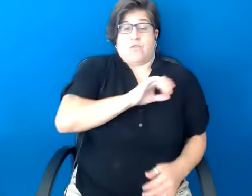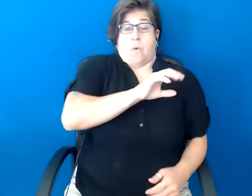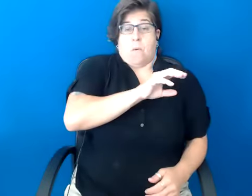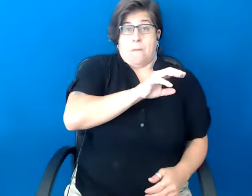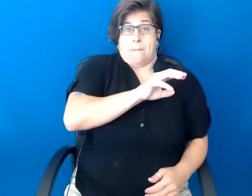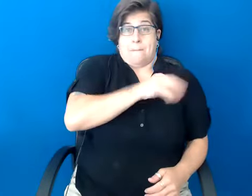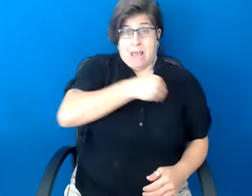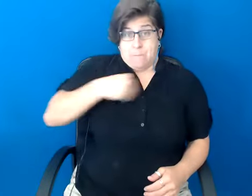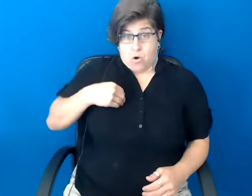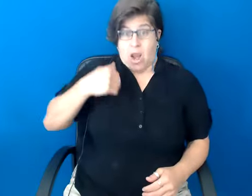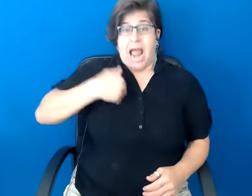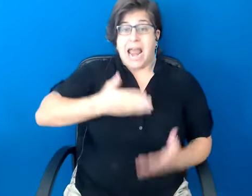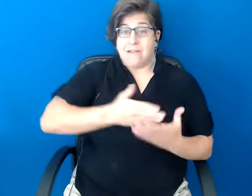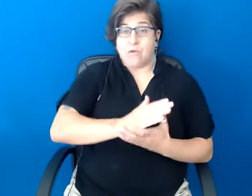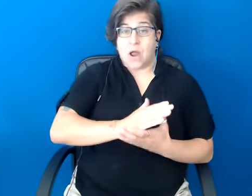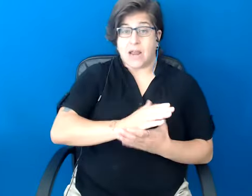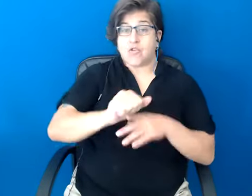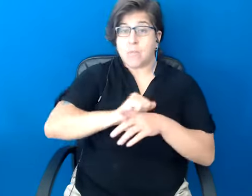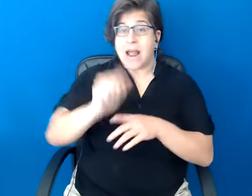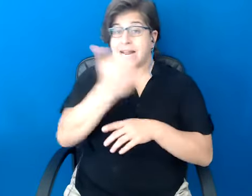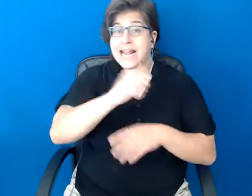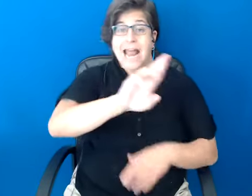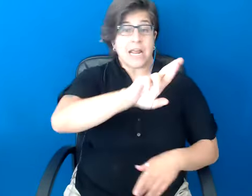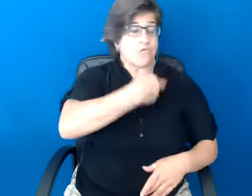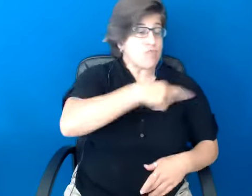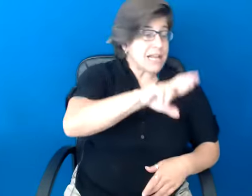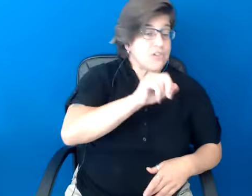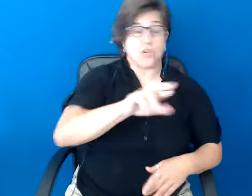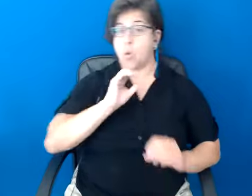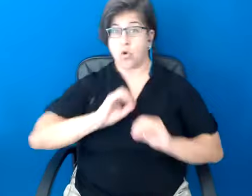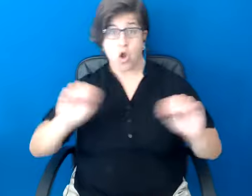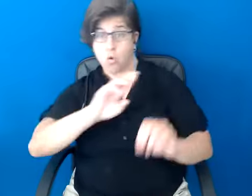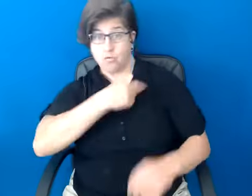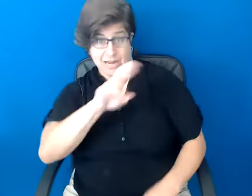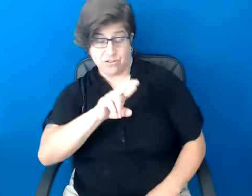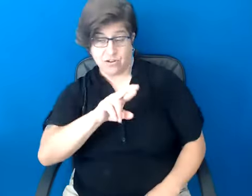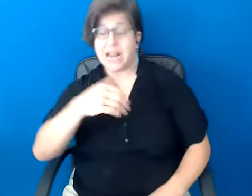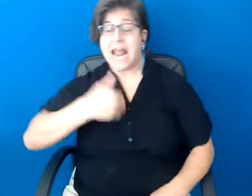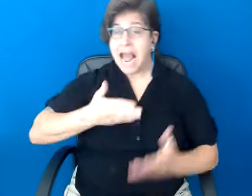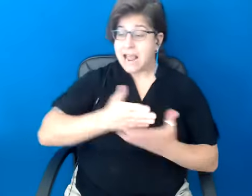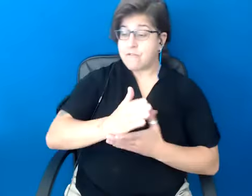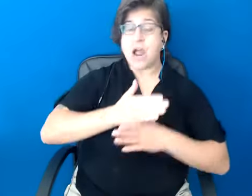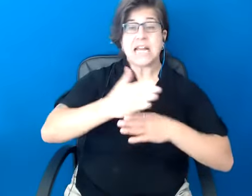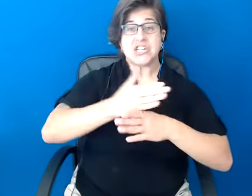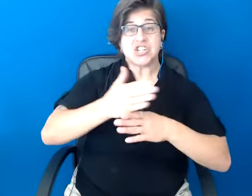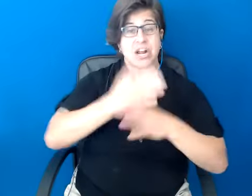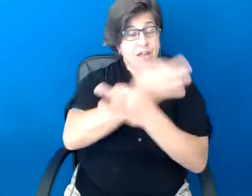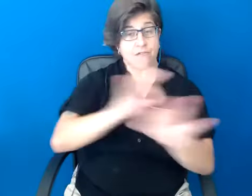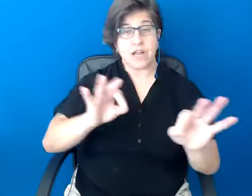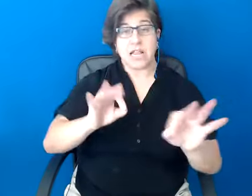process. As an individual member, I have a right to practice any religion or none at all.